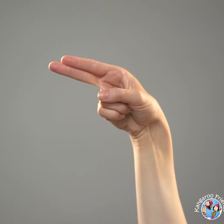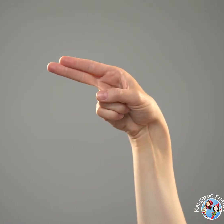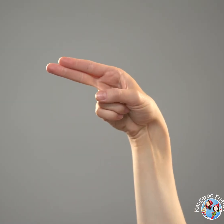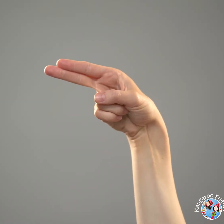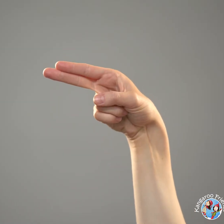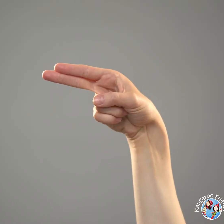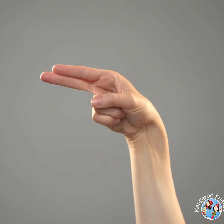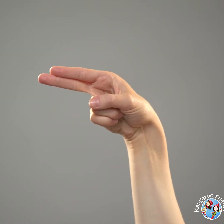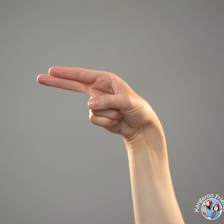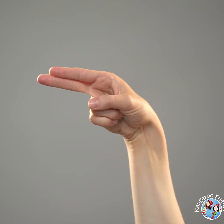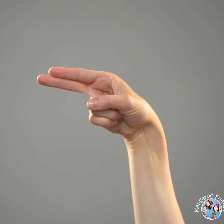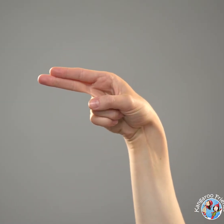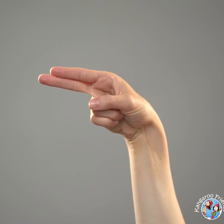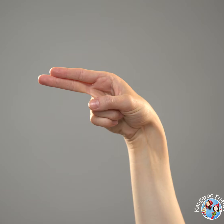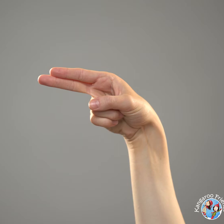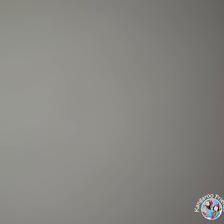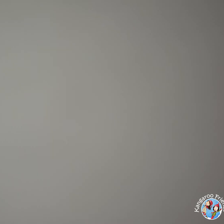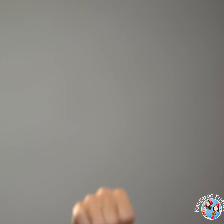H